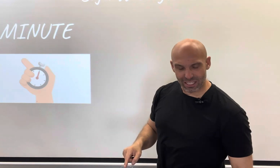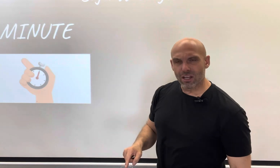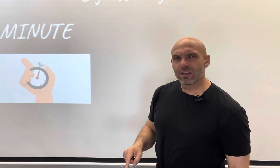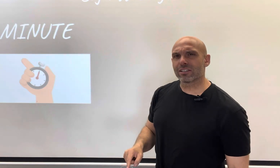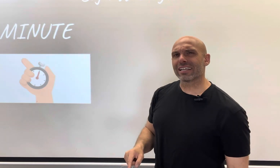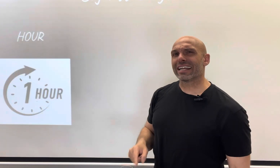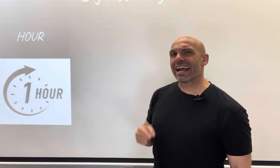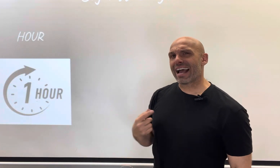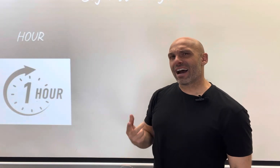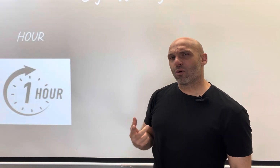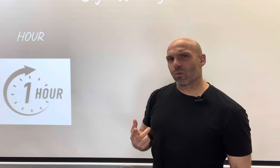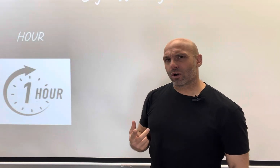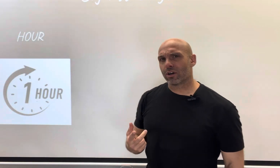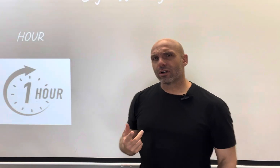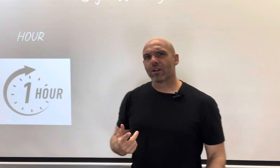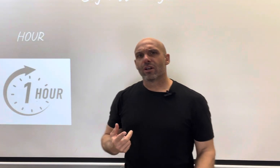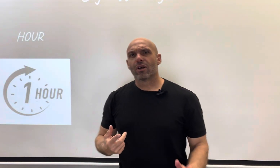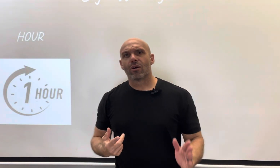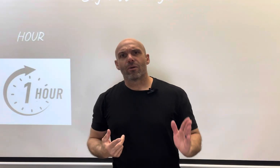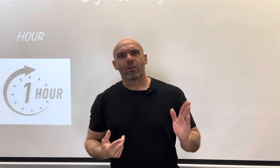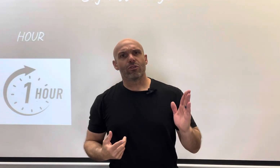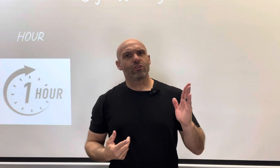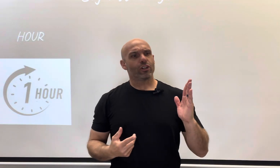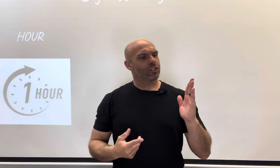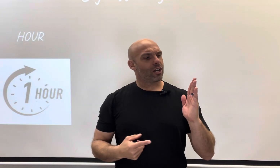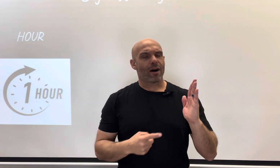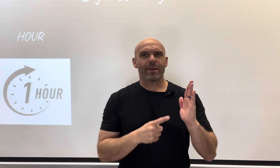To sign hour, use your non-dominant